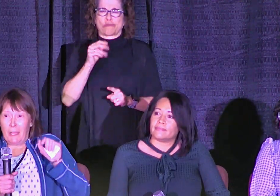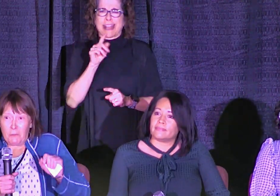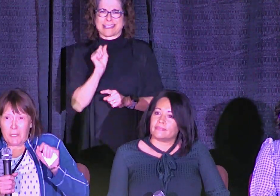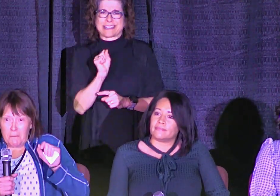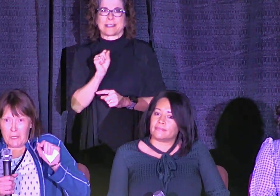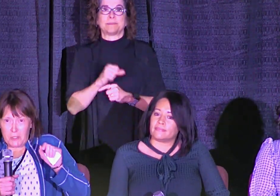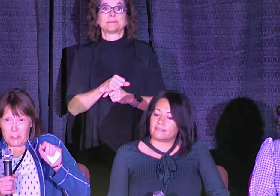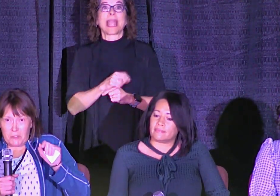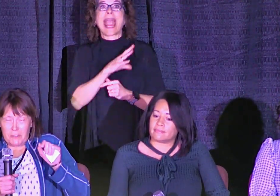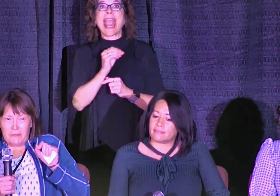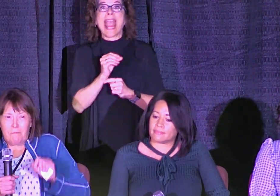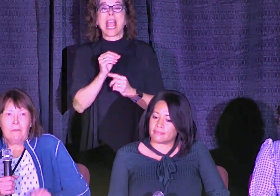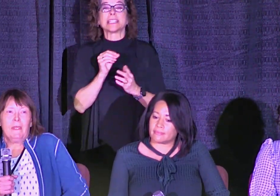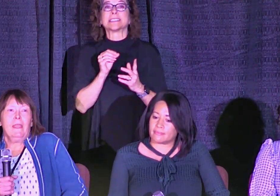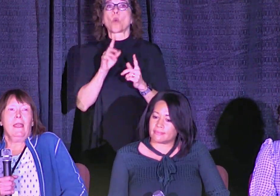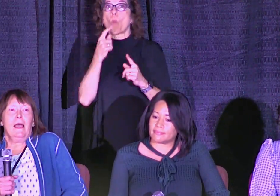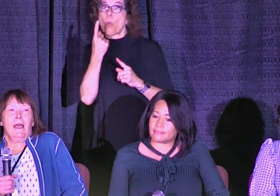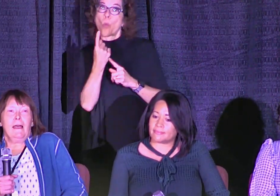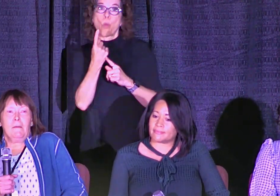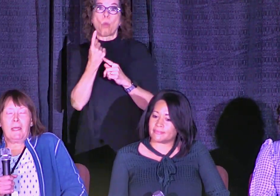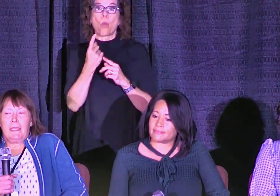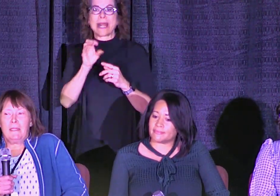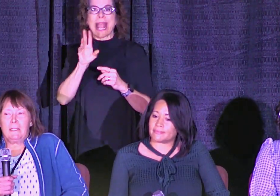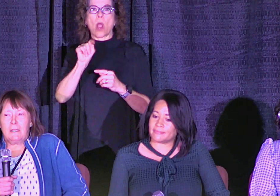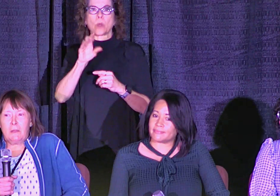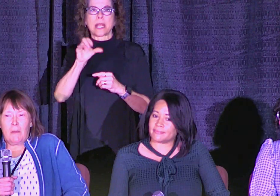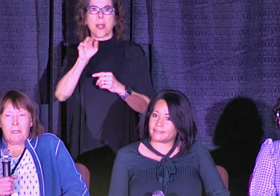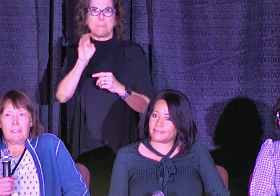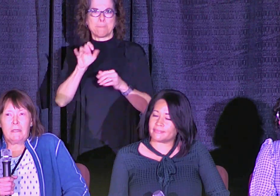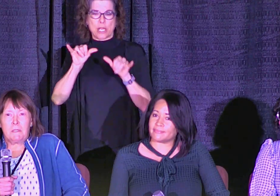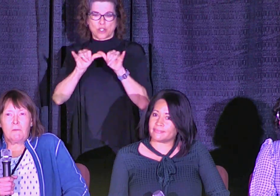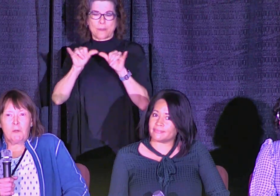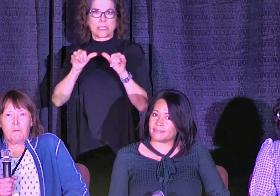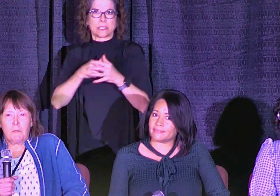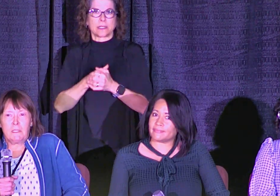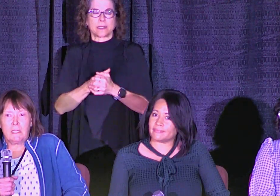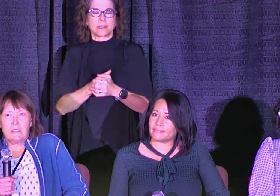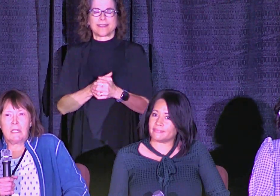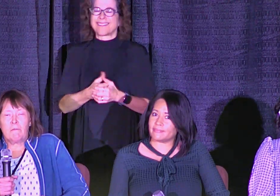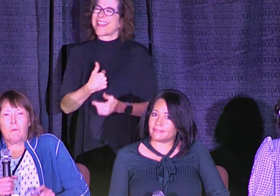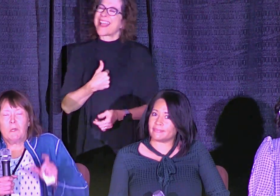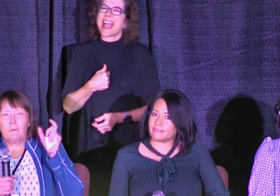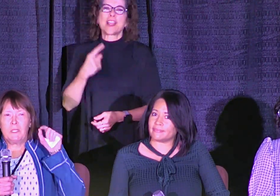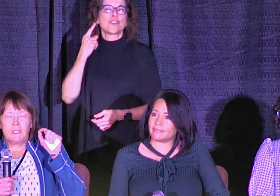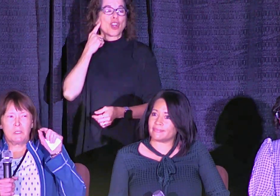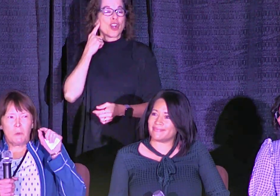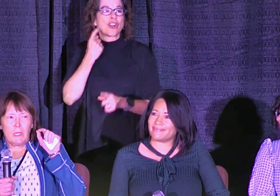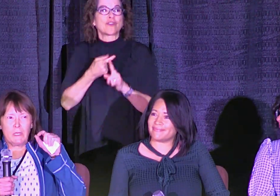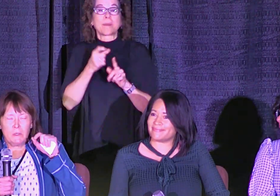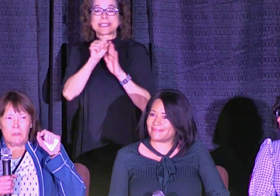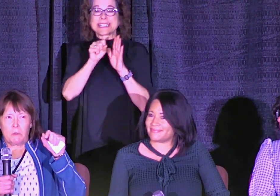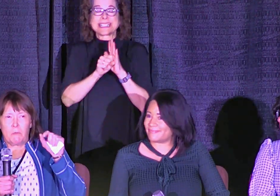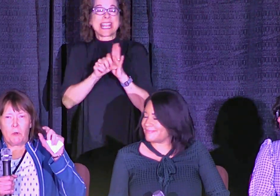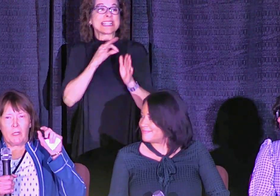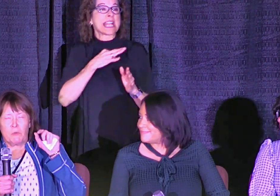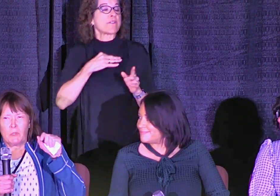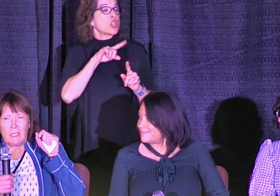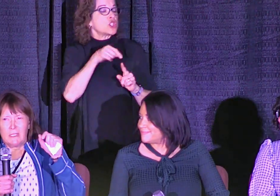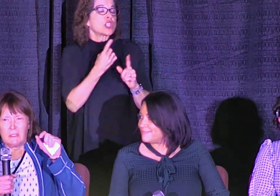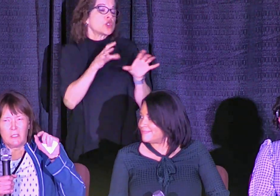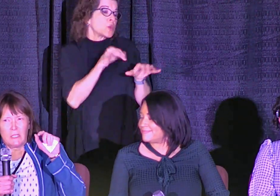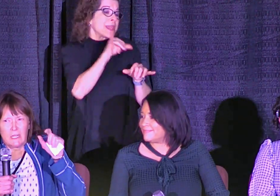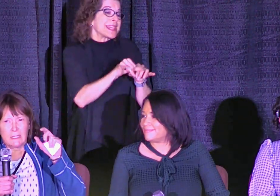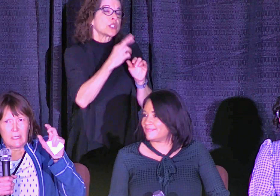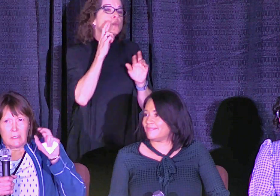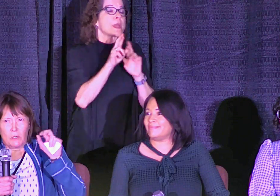common outcome measures. I can't tell you how many times I've heard from a state staff, well, we just want you to do this report. It's really